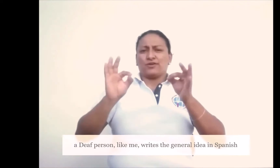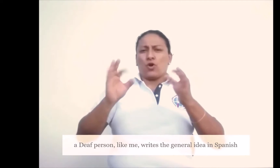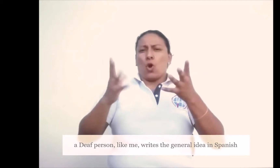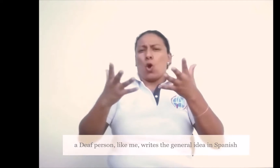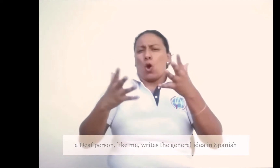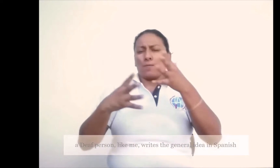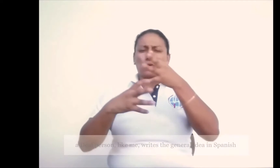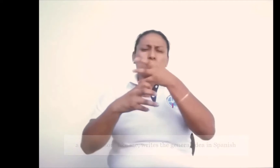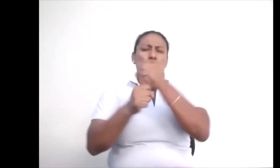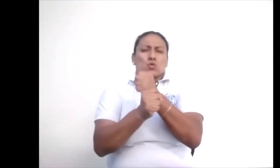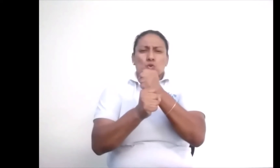Spanish